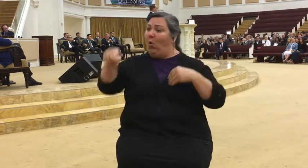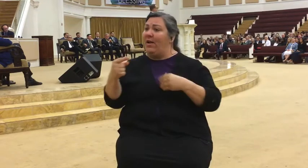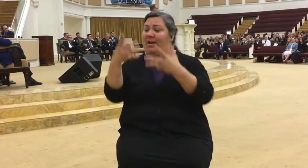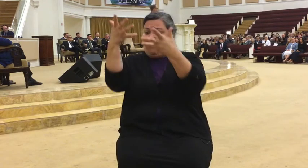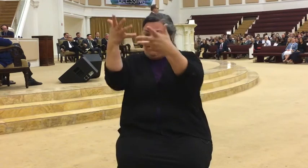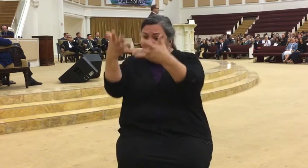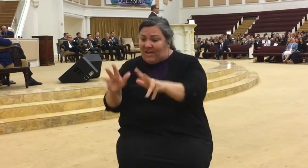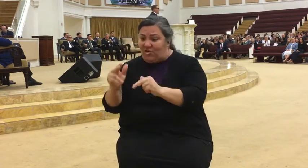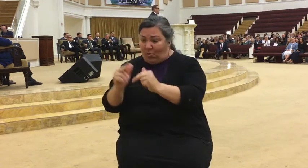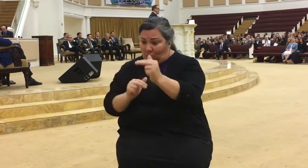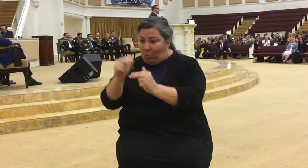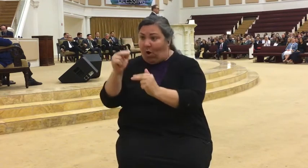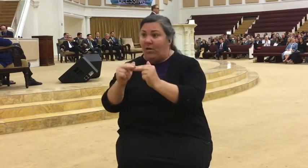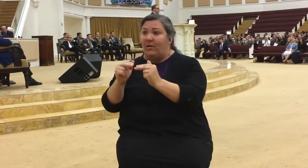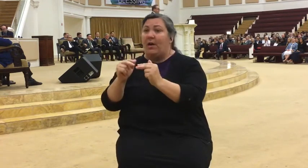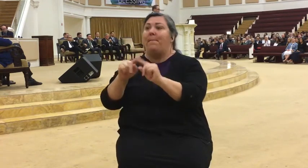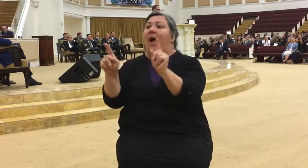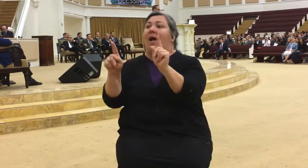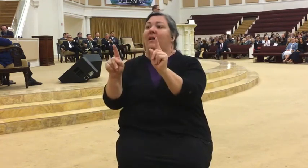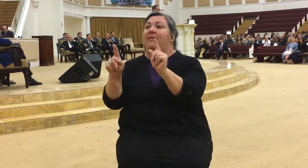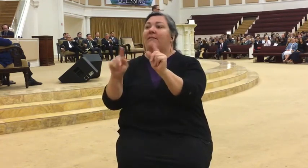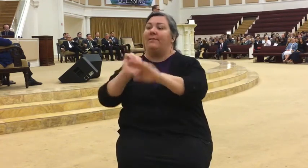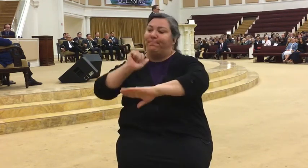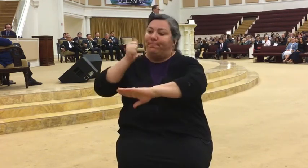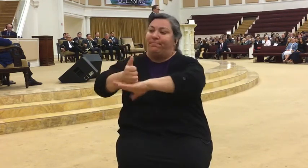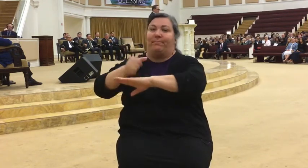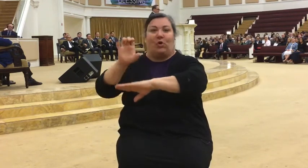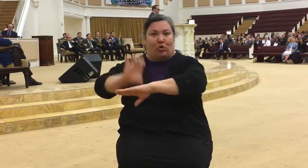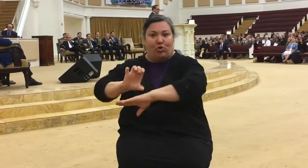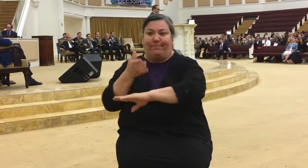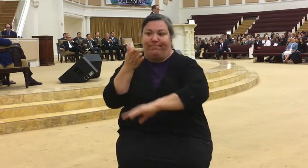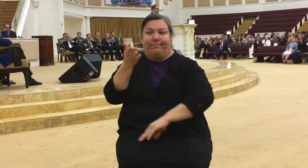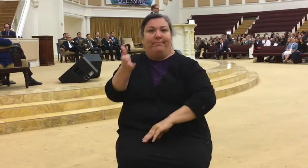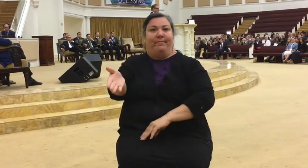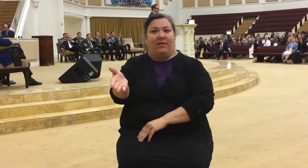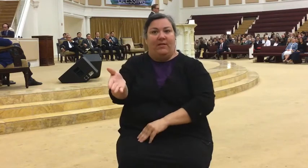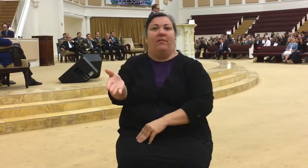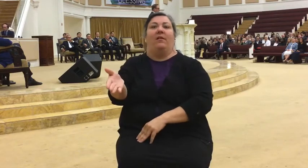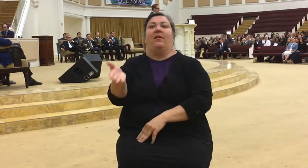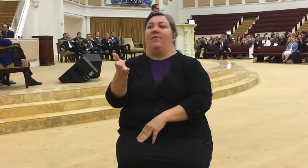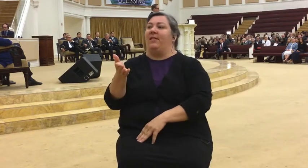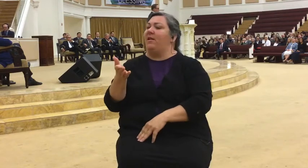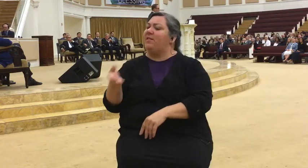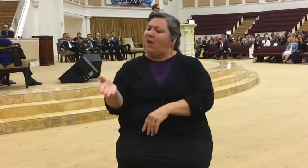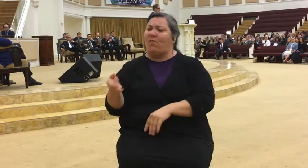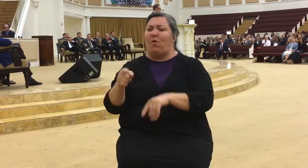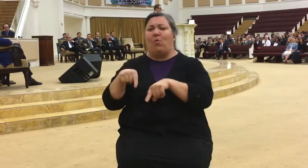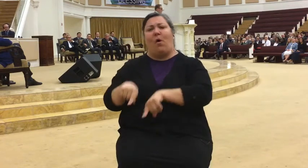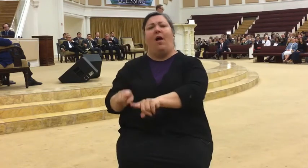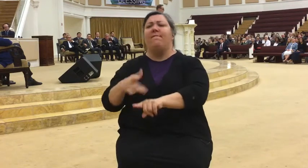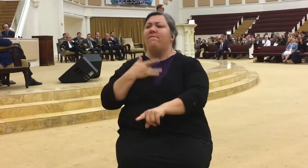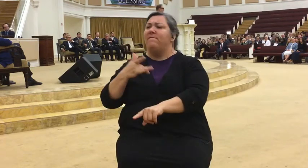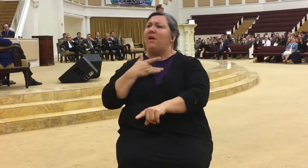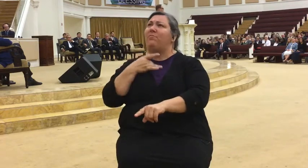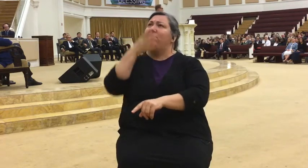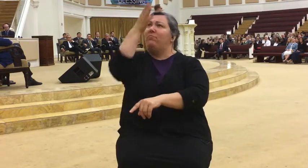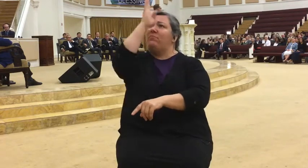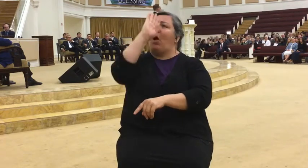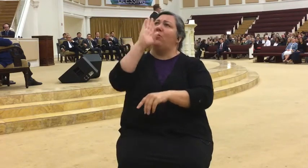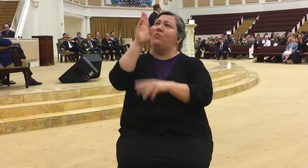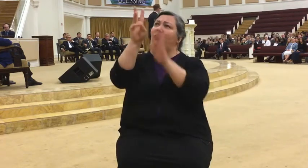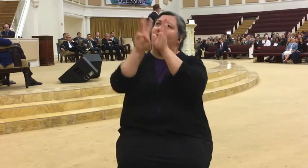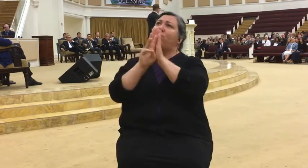project, but built and grew a church. And after being there, they felt it was the will of God to come